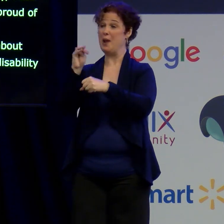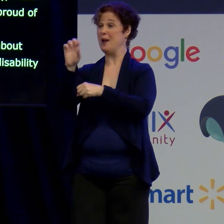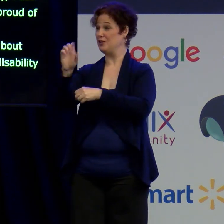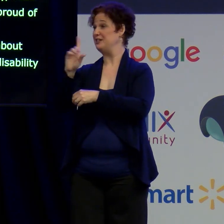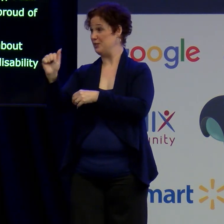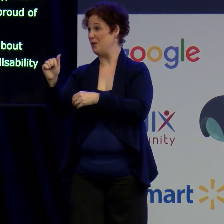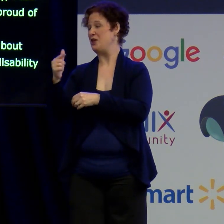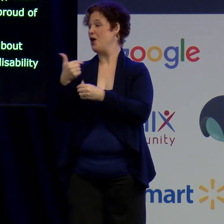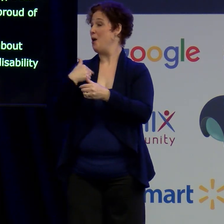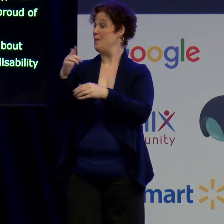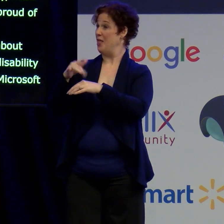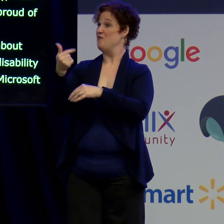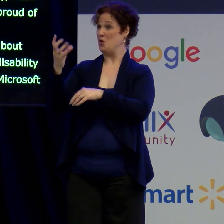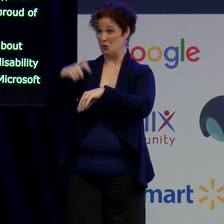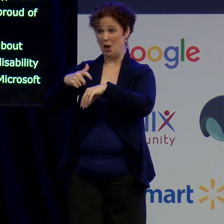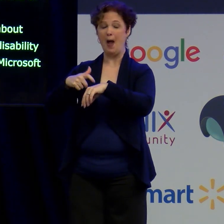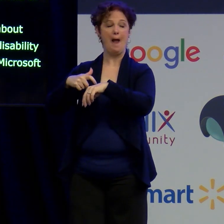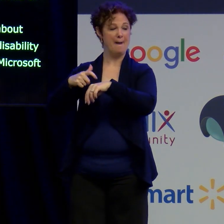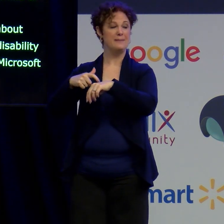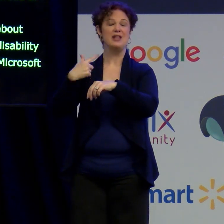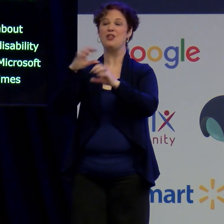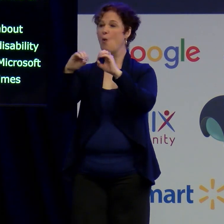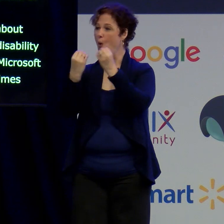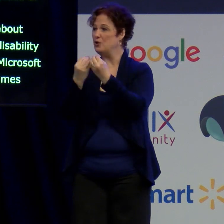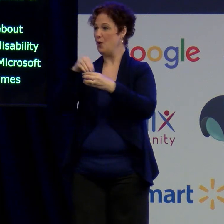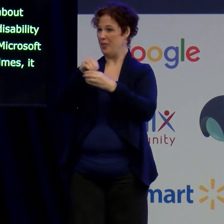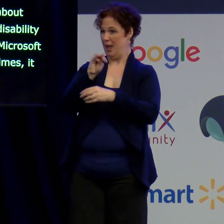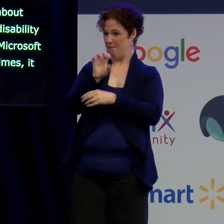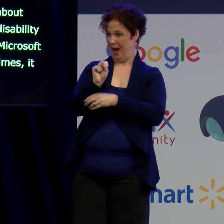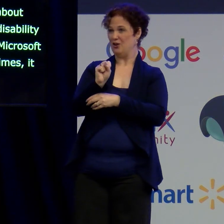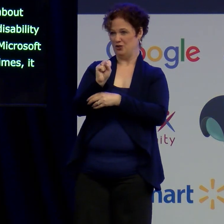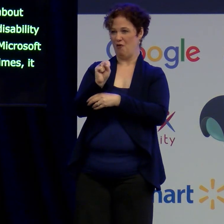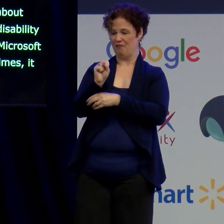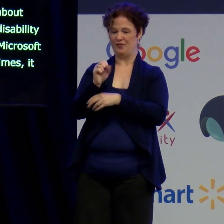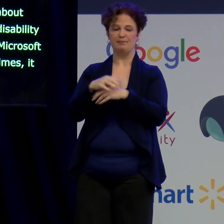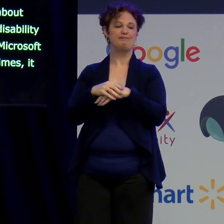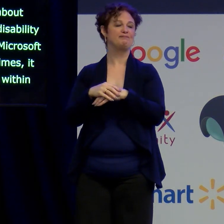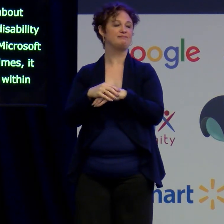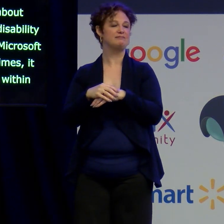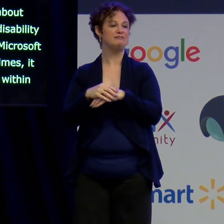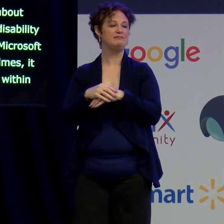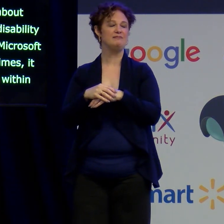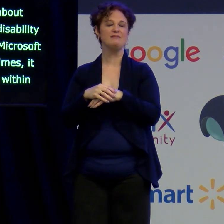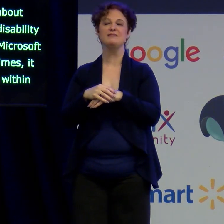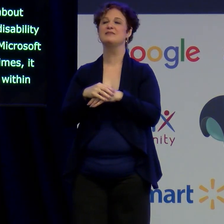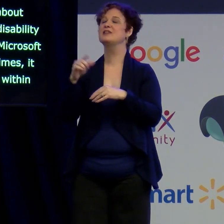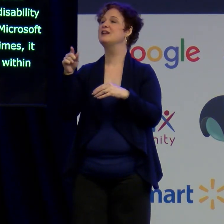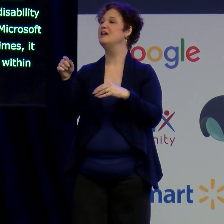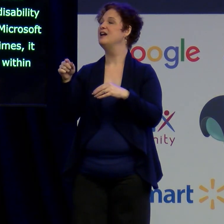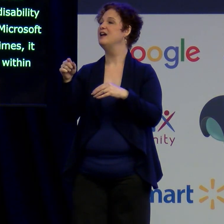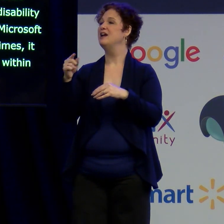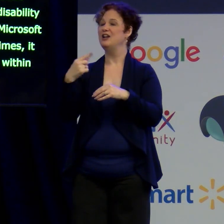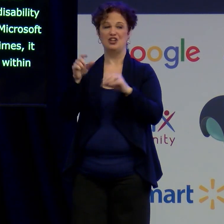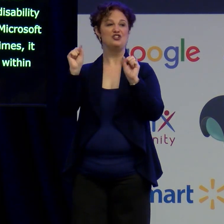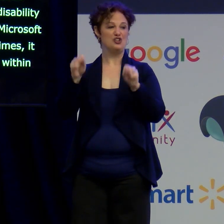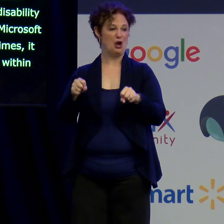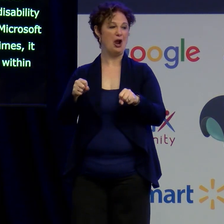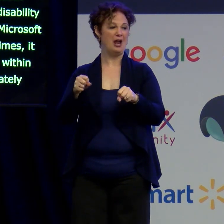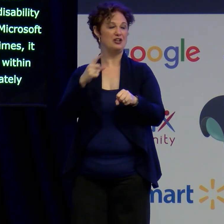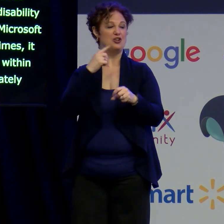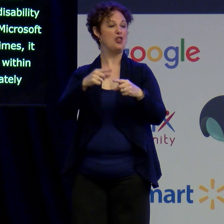a few times, an extraordinary organization within Microsoft Corporation, and ultimately became the Chief